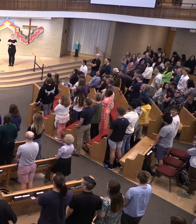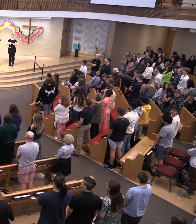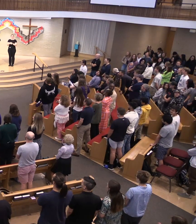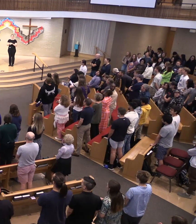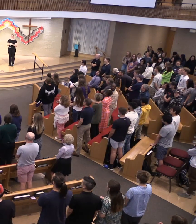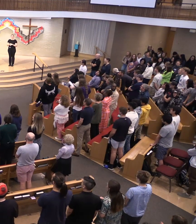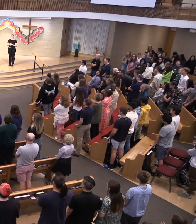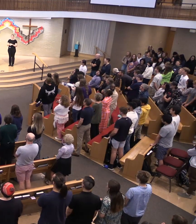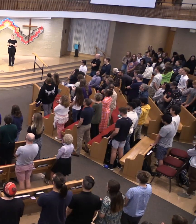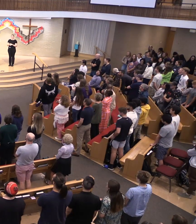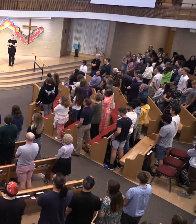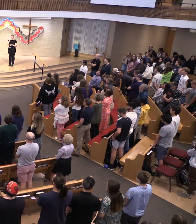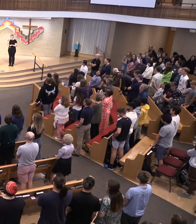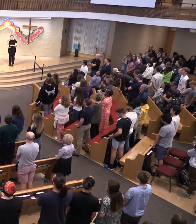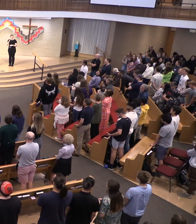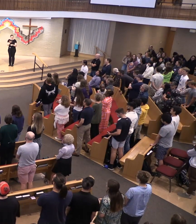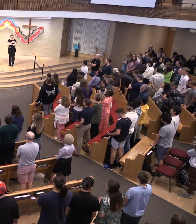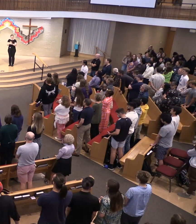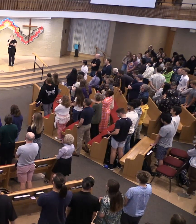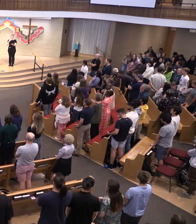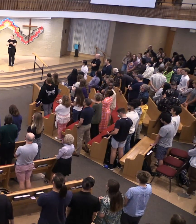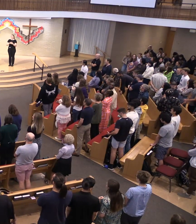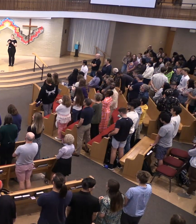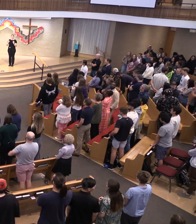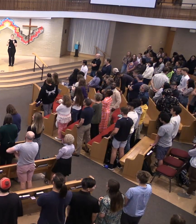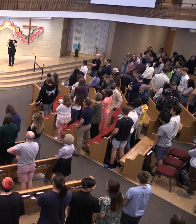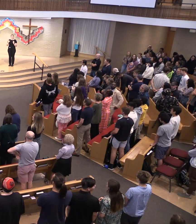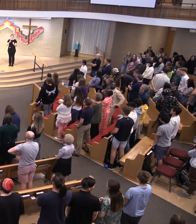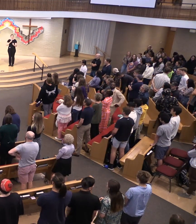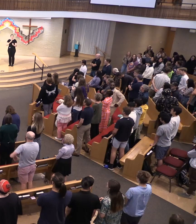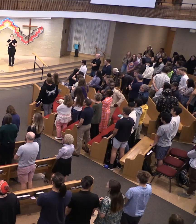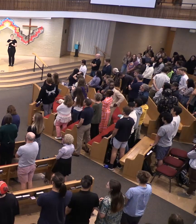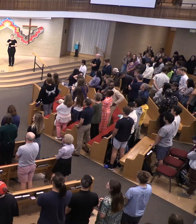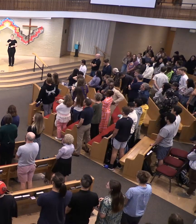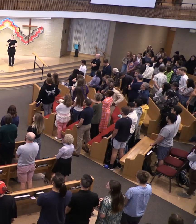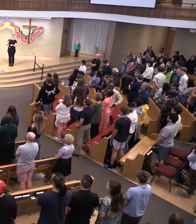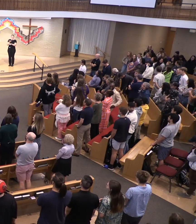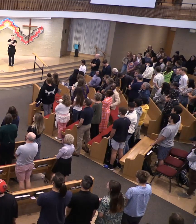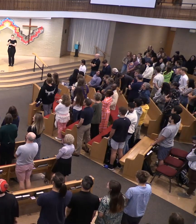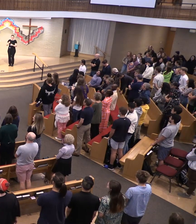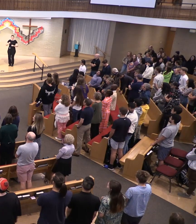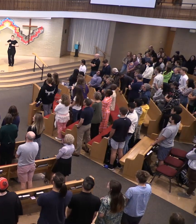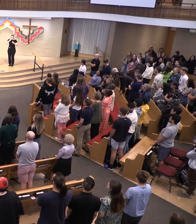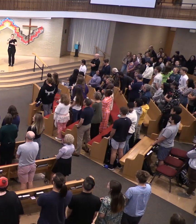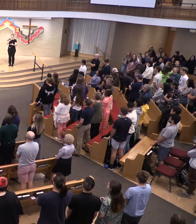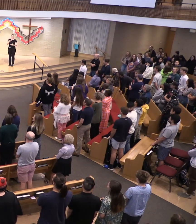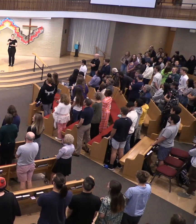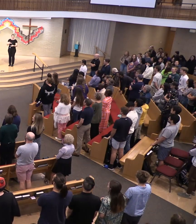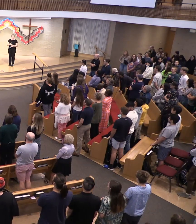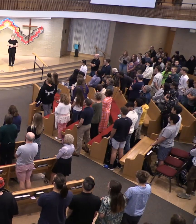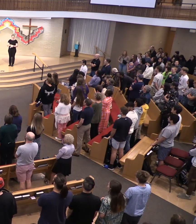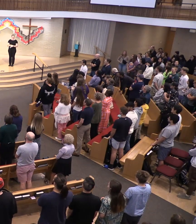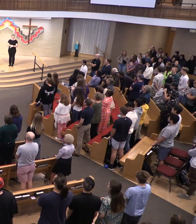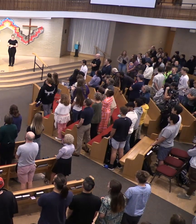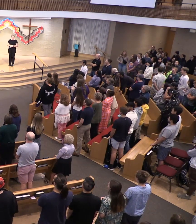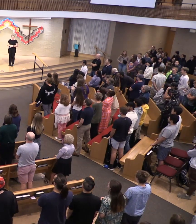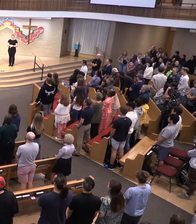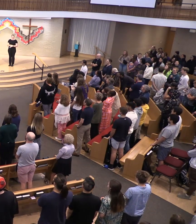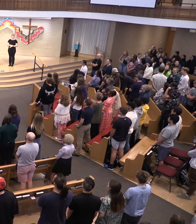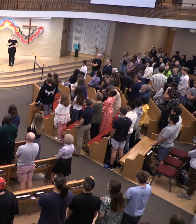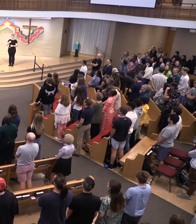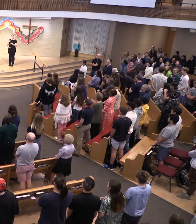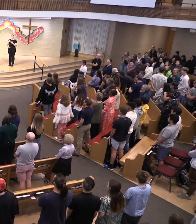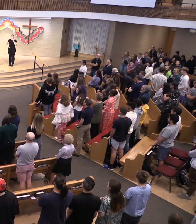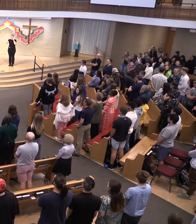even if you don't really sing well, sing with strength. All right. I would like to teach more, but we went a little long.